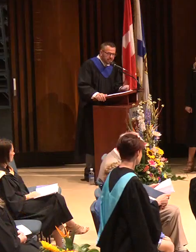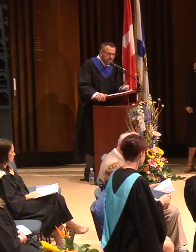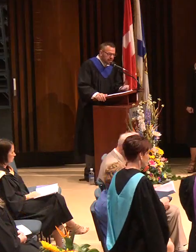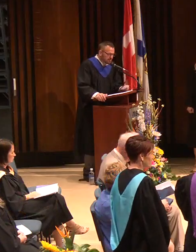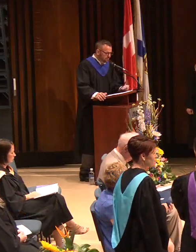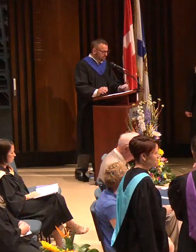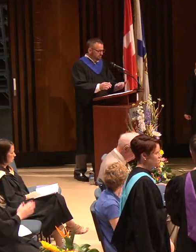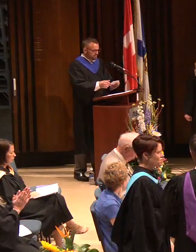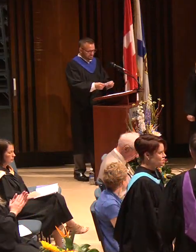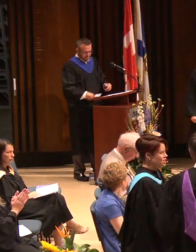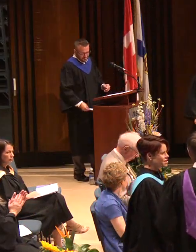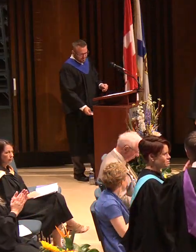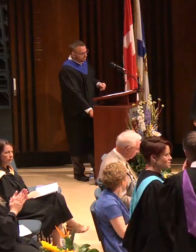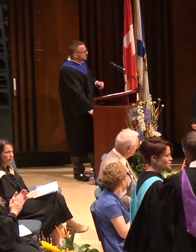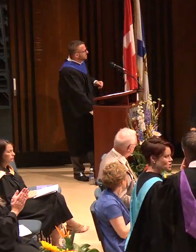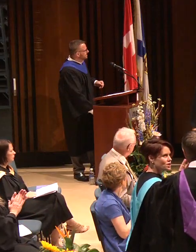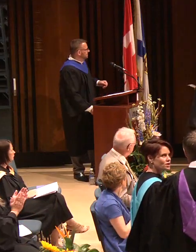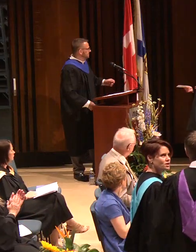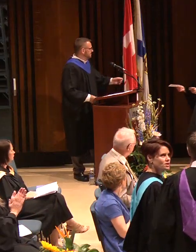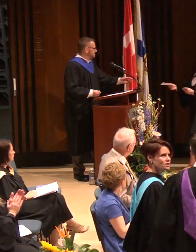Jillian Delano.